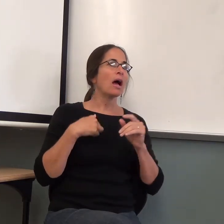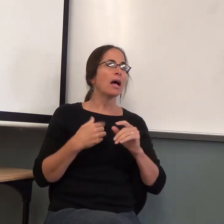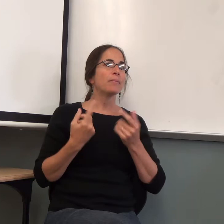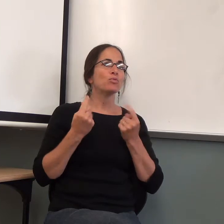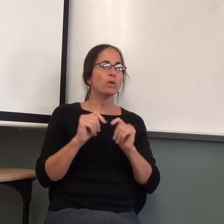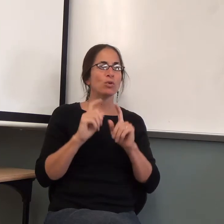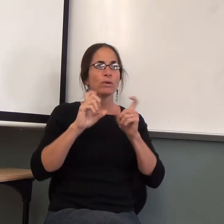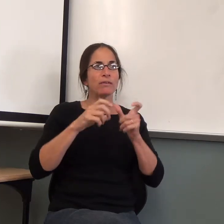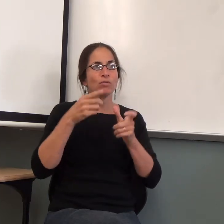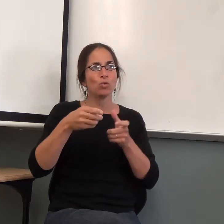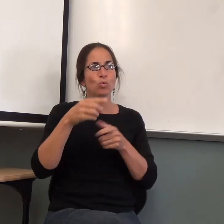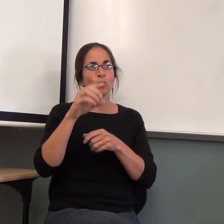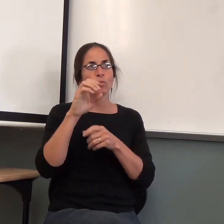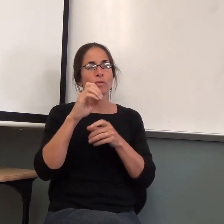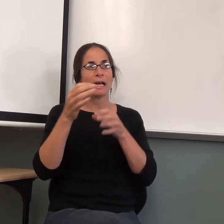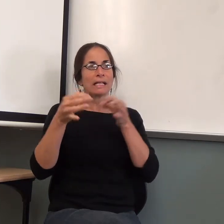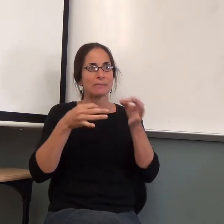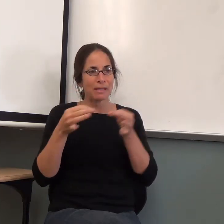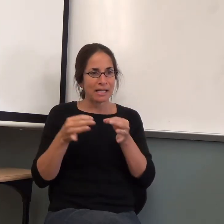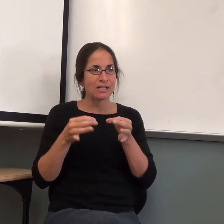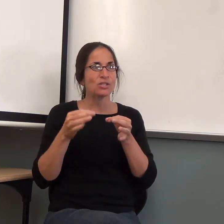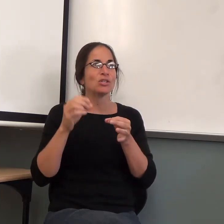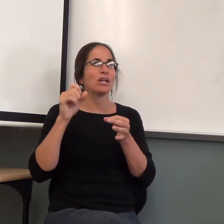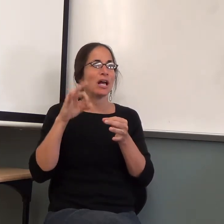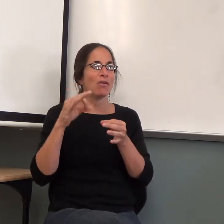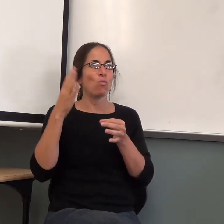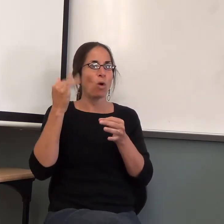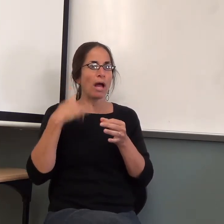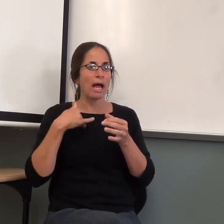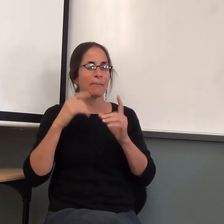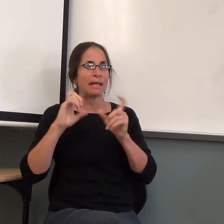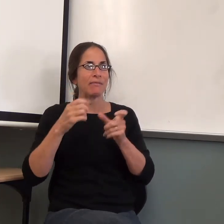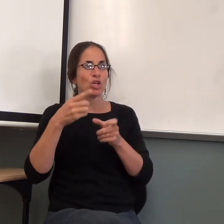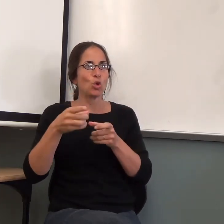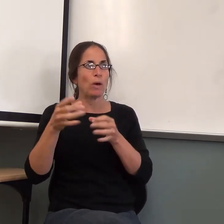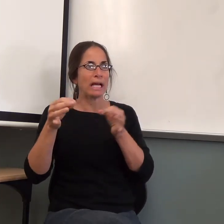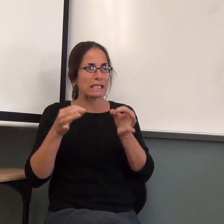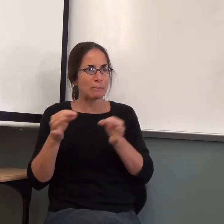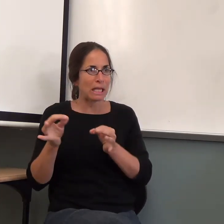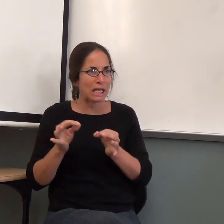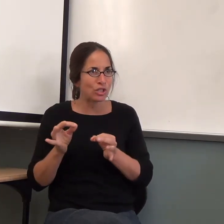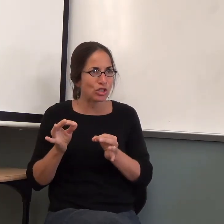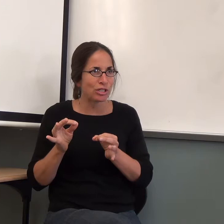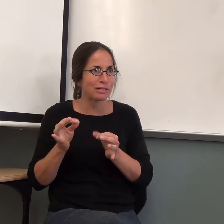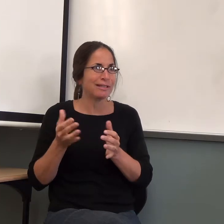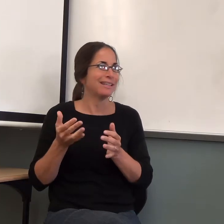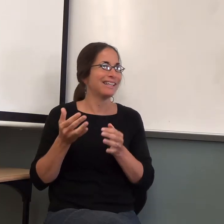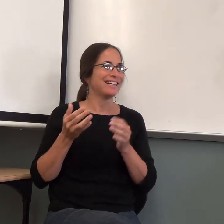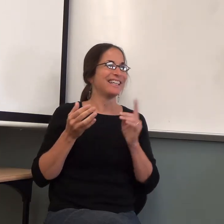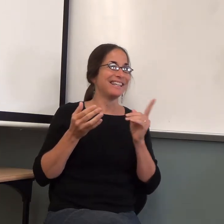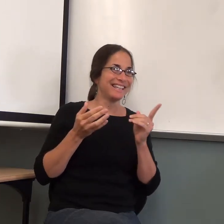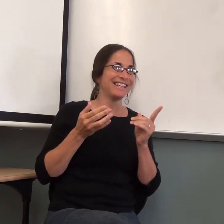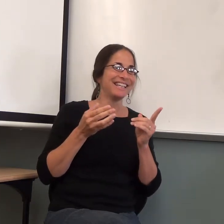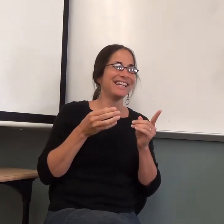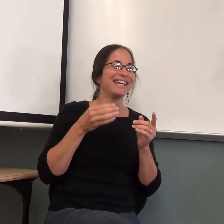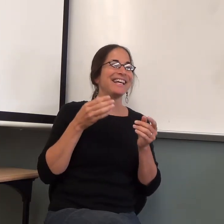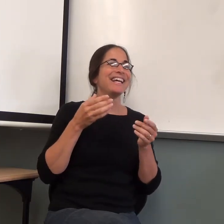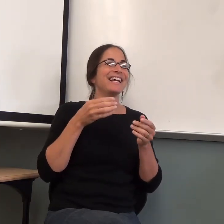I'm trying to give you the meaning of explanation. Ah, very tricky. He's explaining with an explanation why he's giving